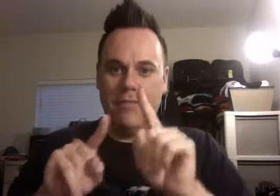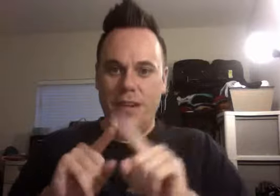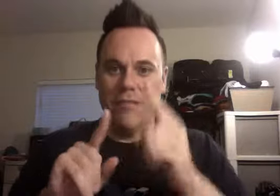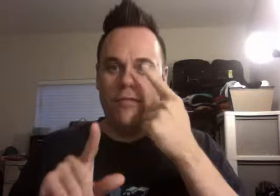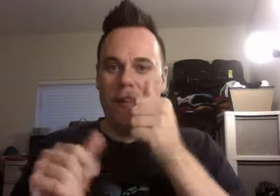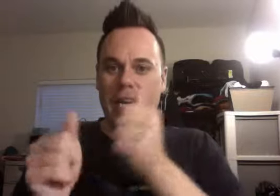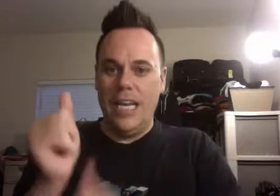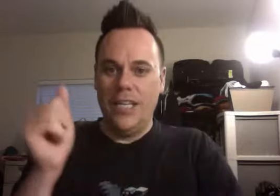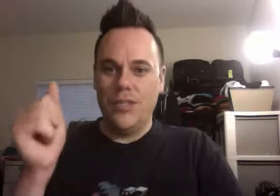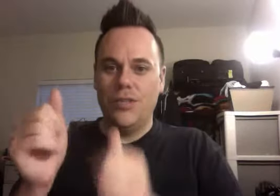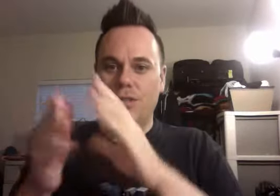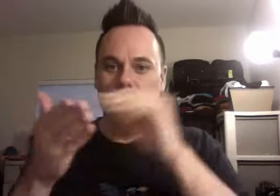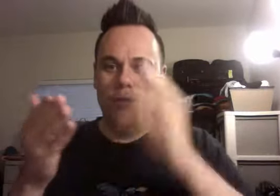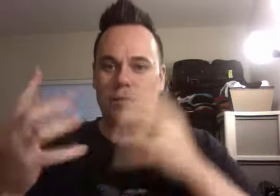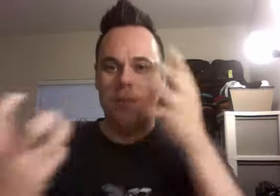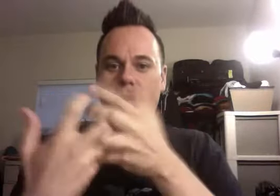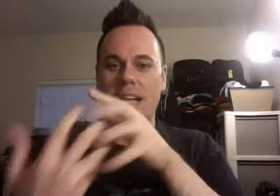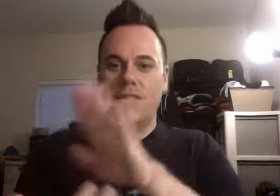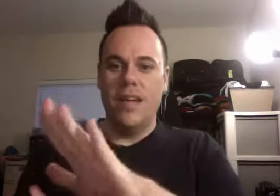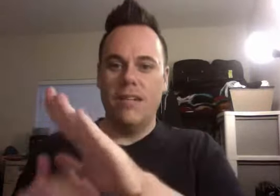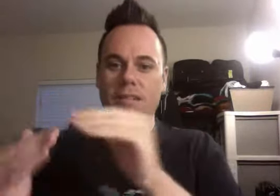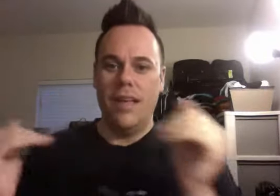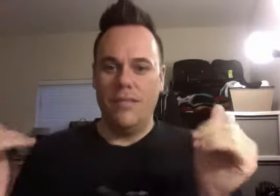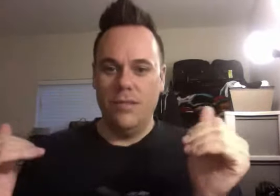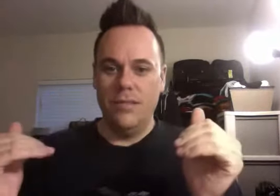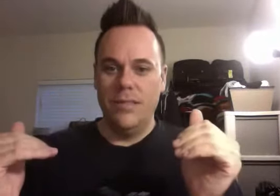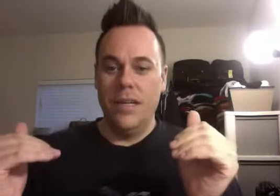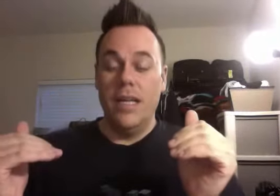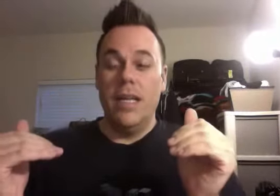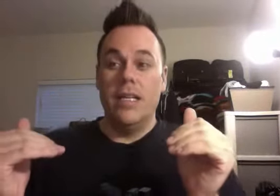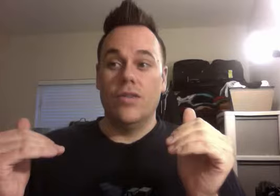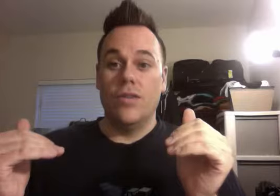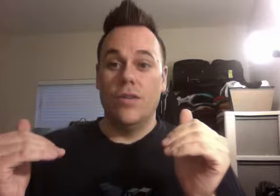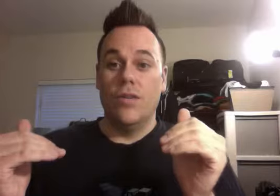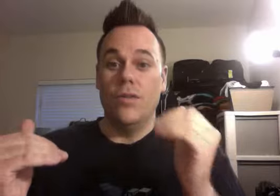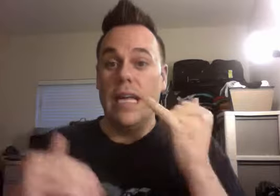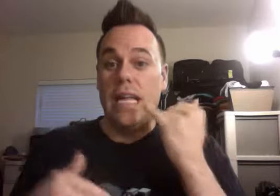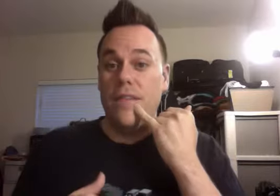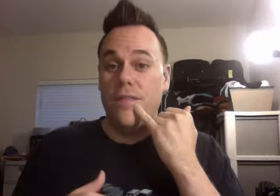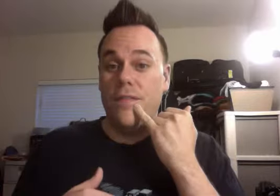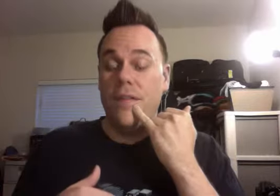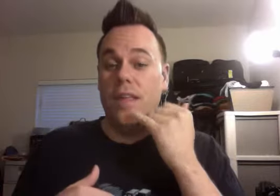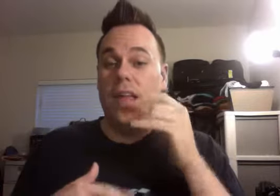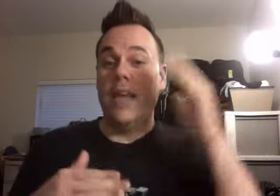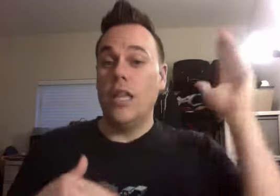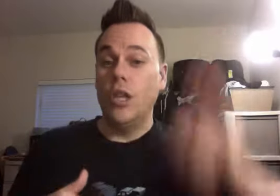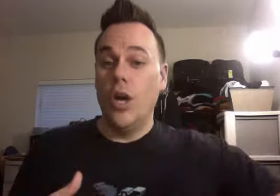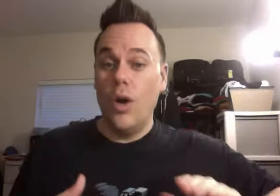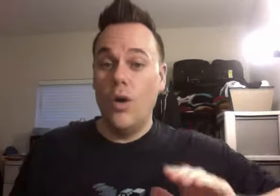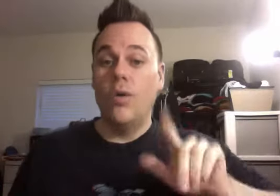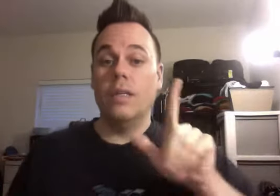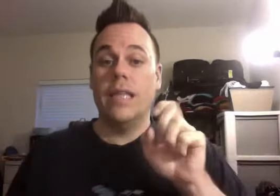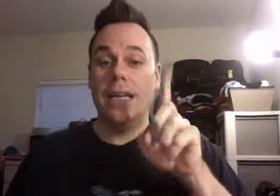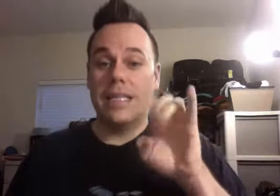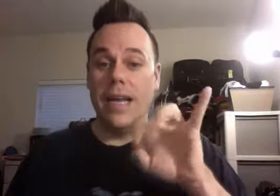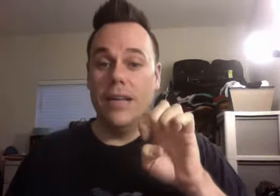different for each student to match their level. So if they have a low